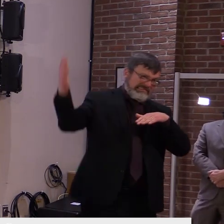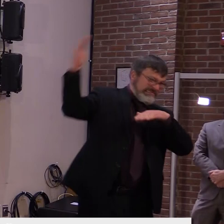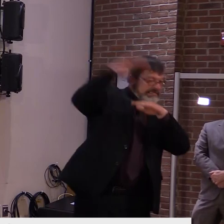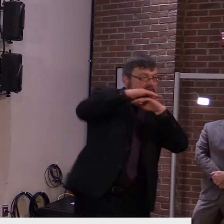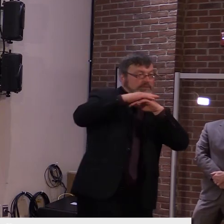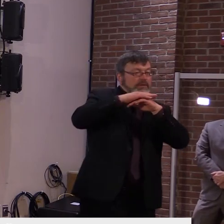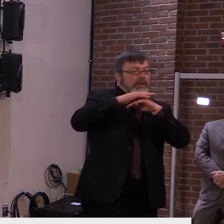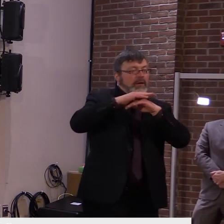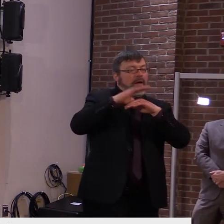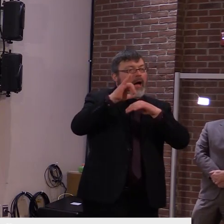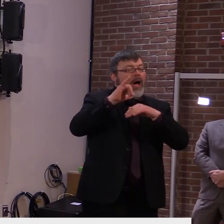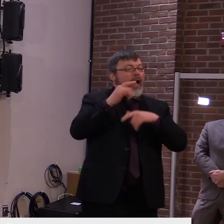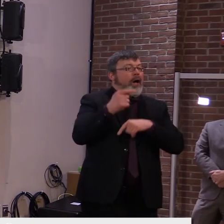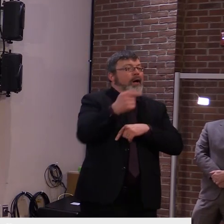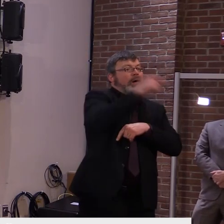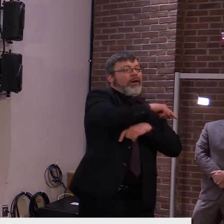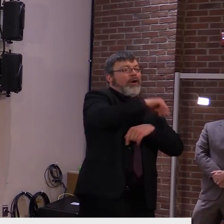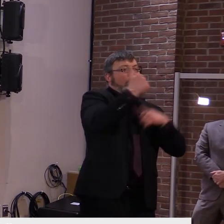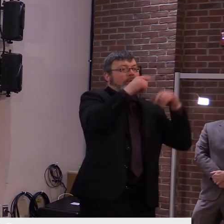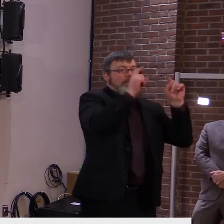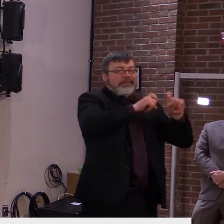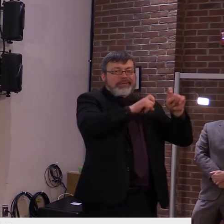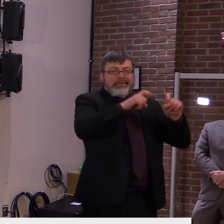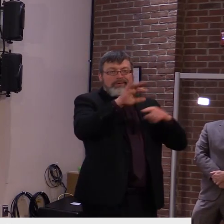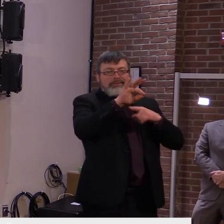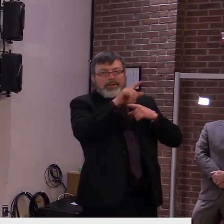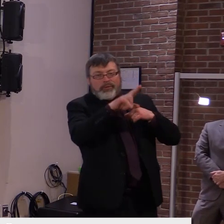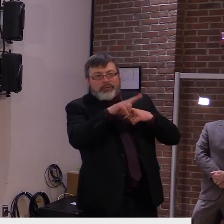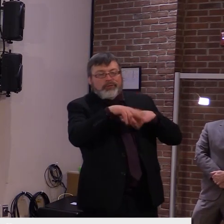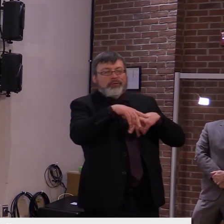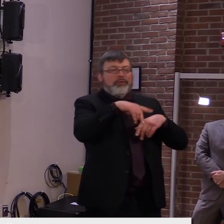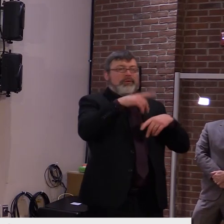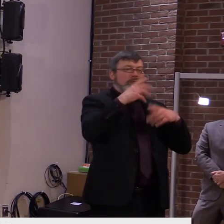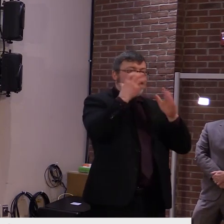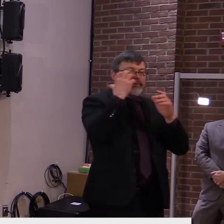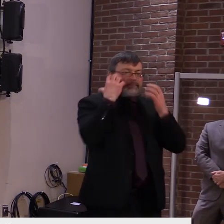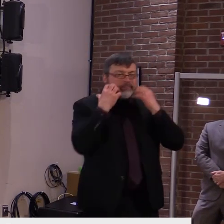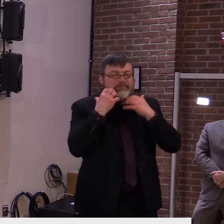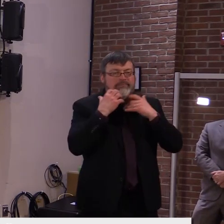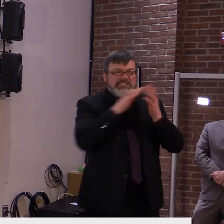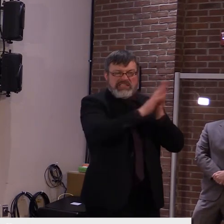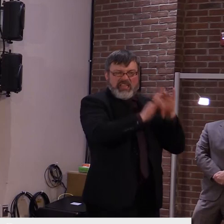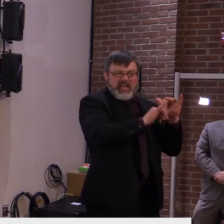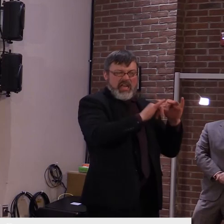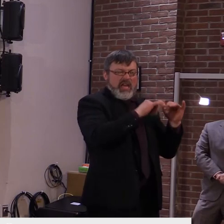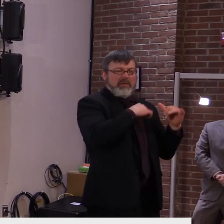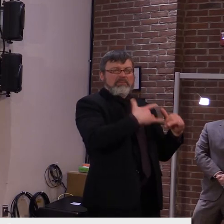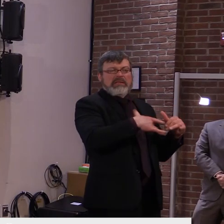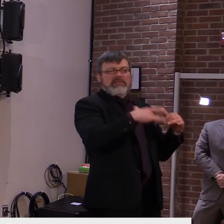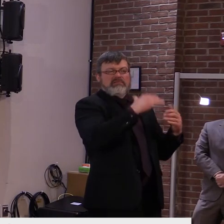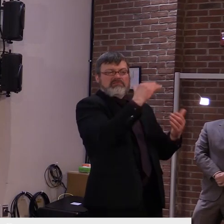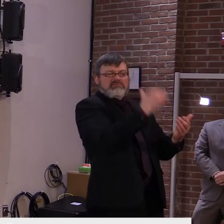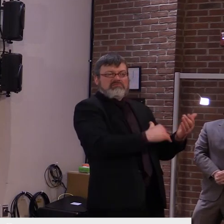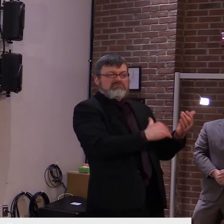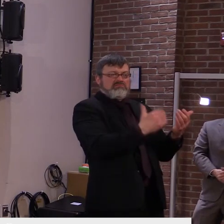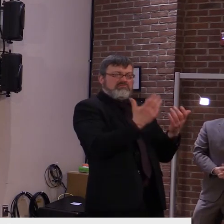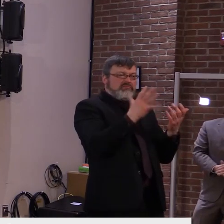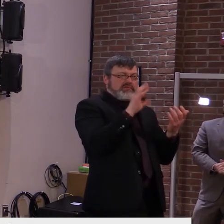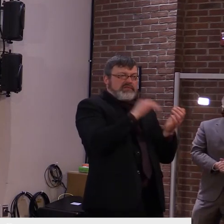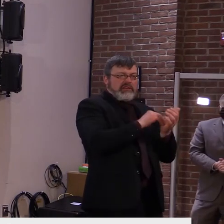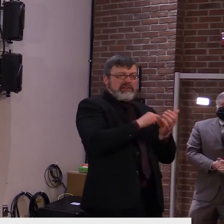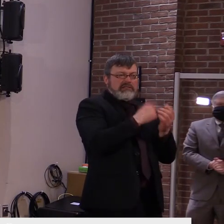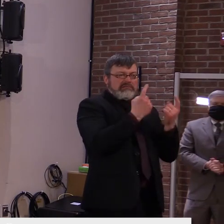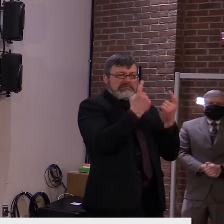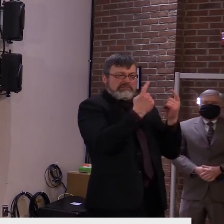over 209,000 collection kits to hospitals, long-term care facilities, schools, healthcare